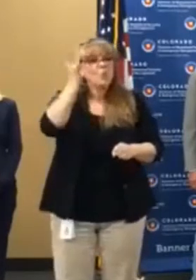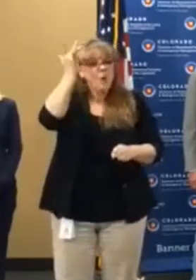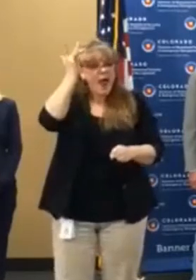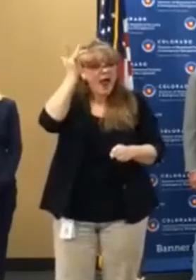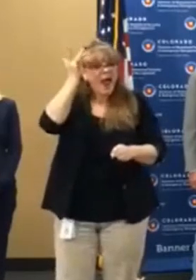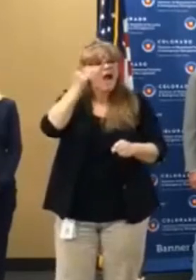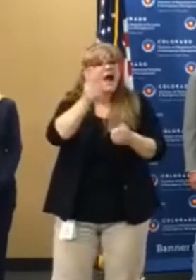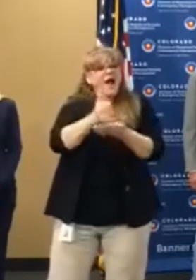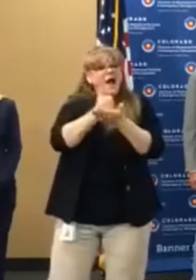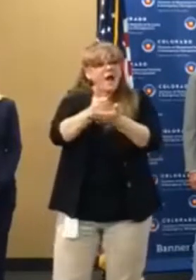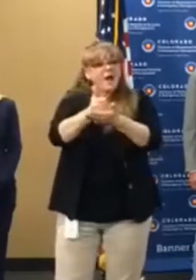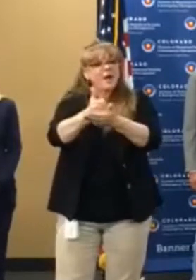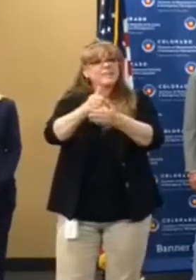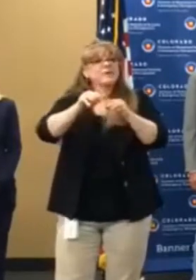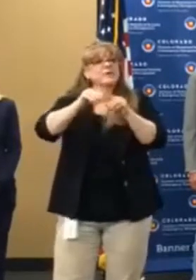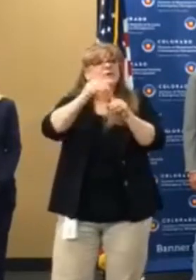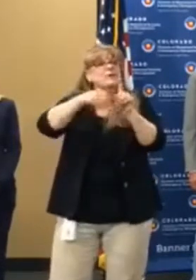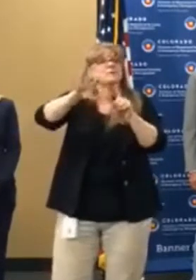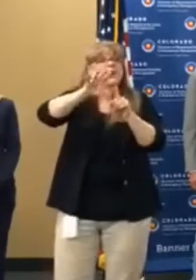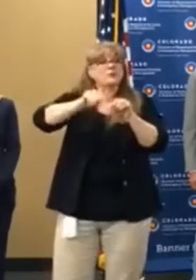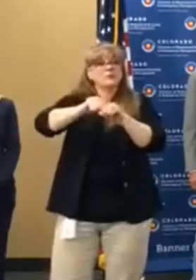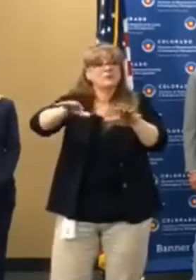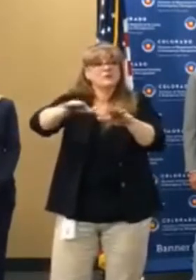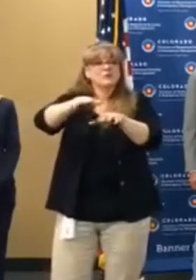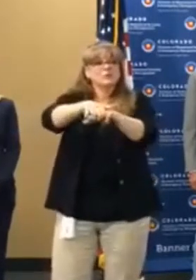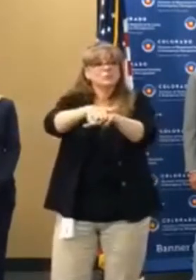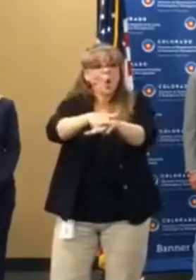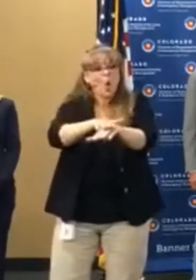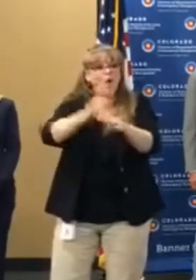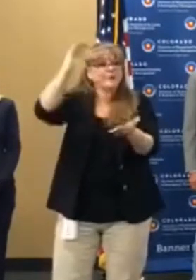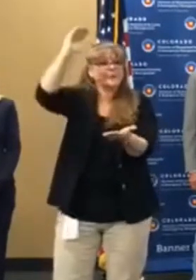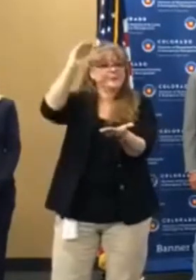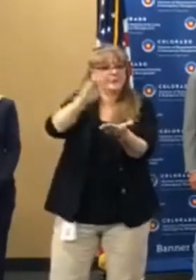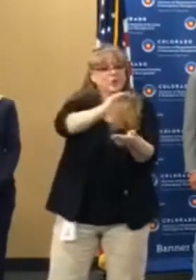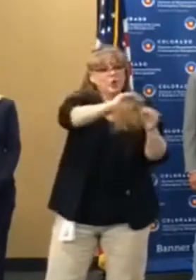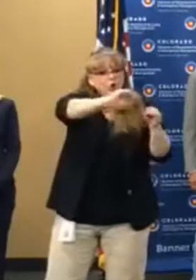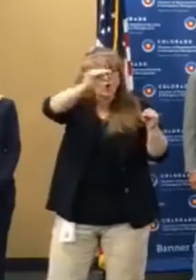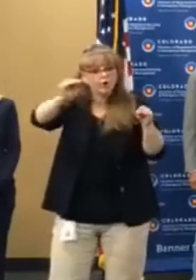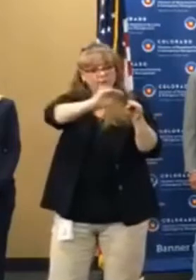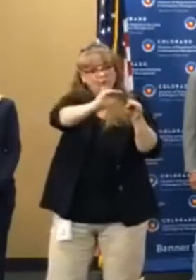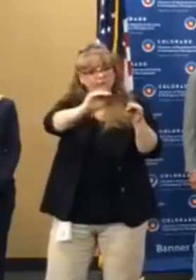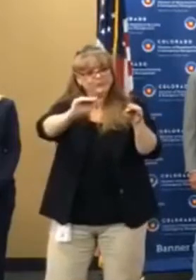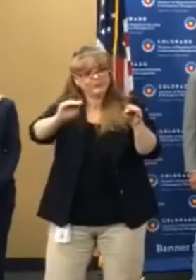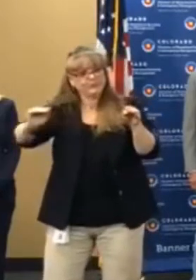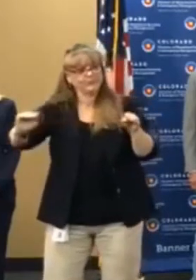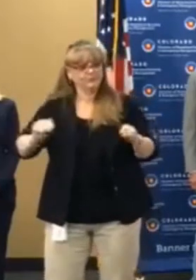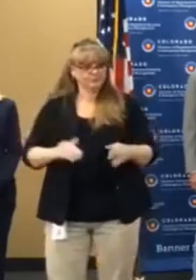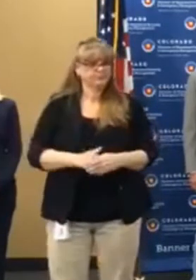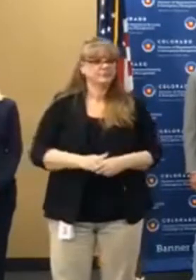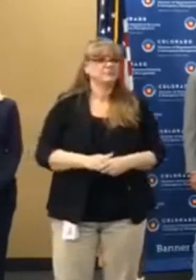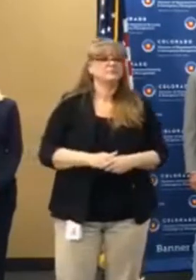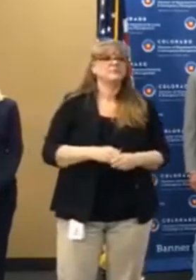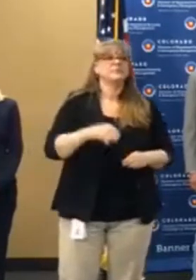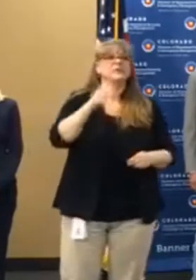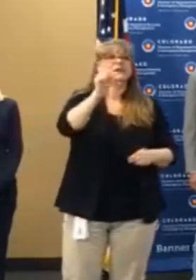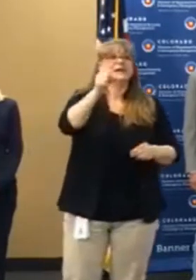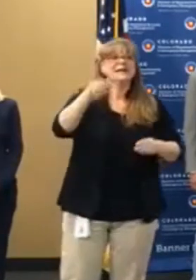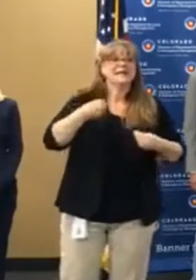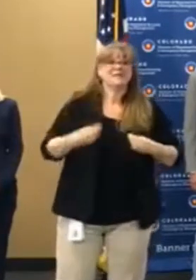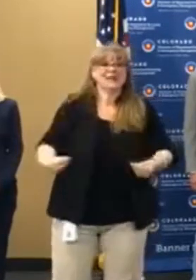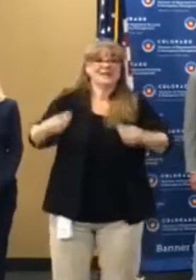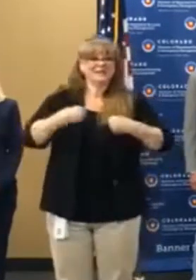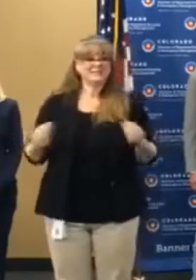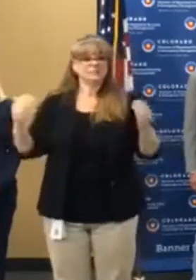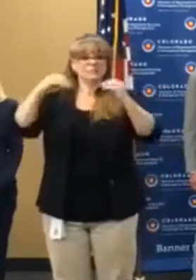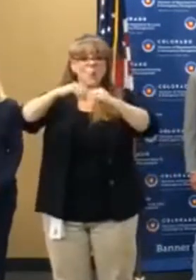beds, secure more personal protective equipment, more ventilators, more life-saving equipment, and better deploy those resources. That